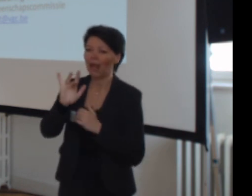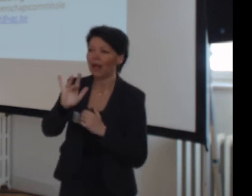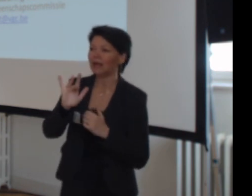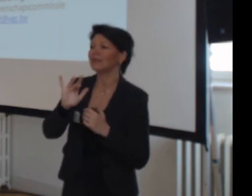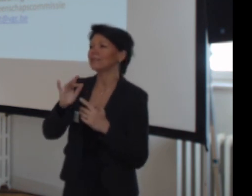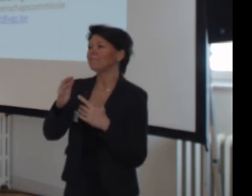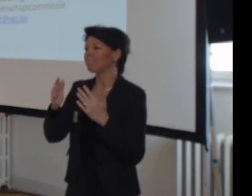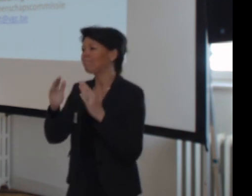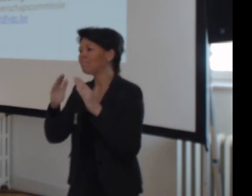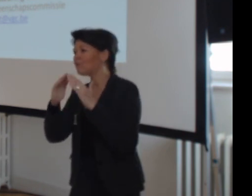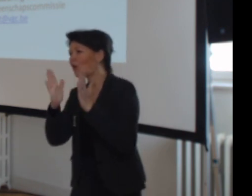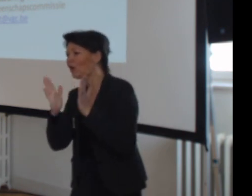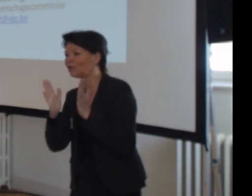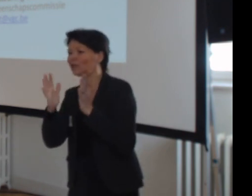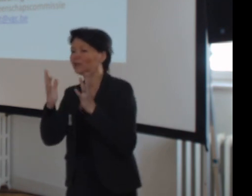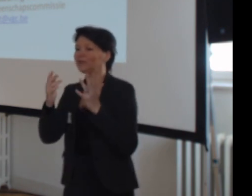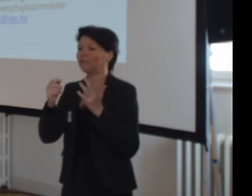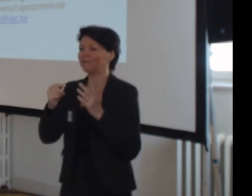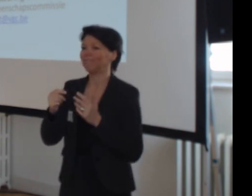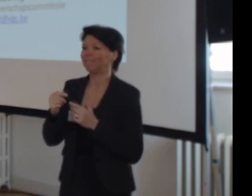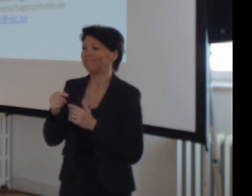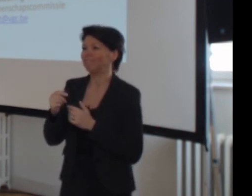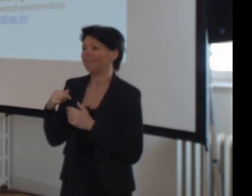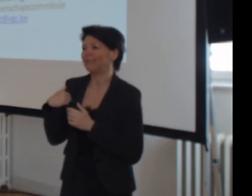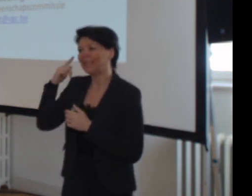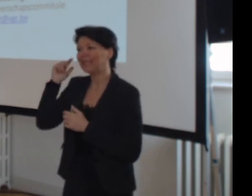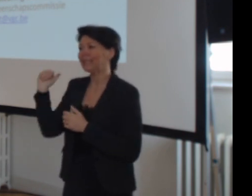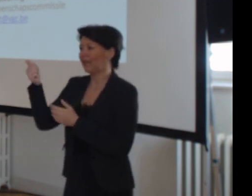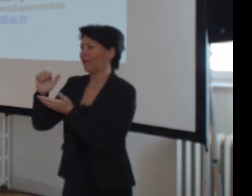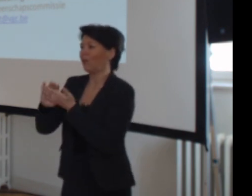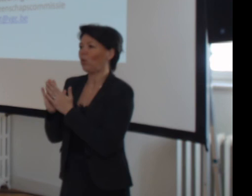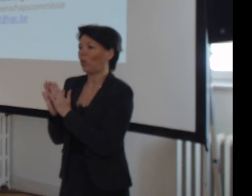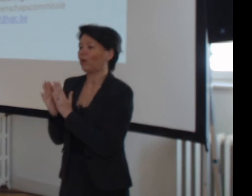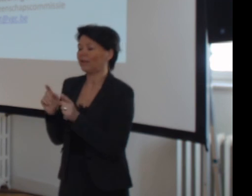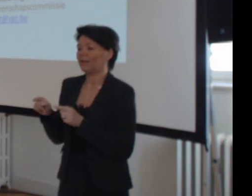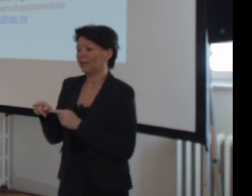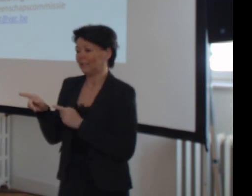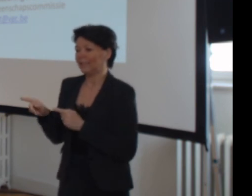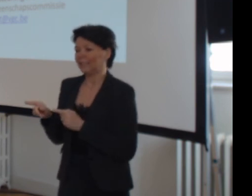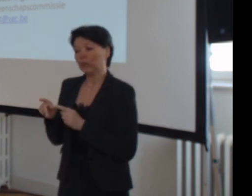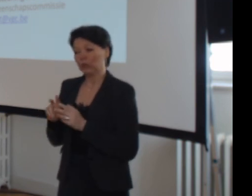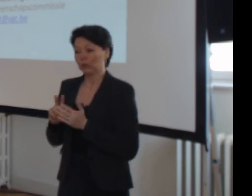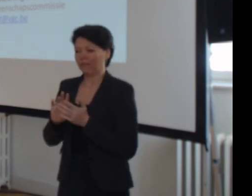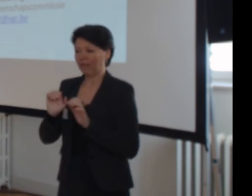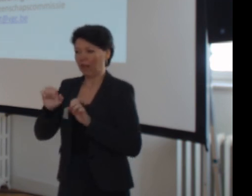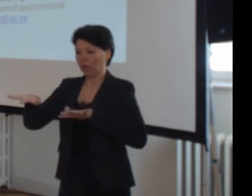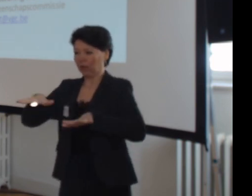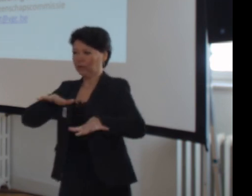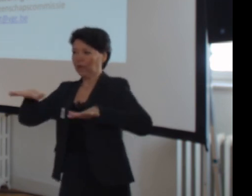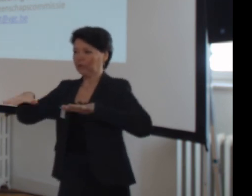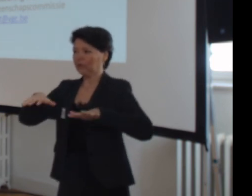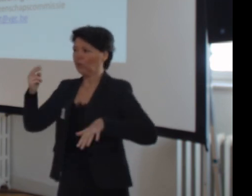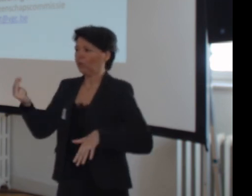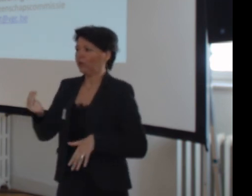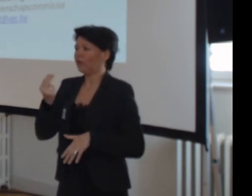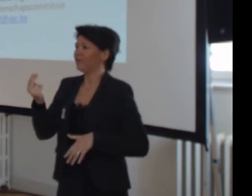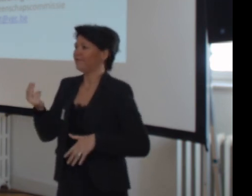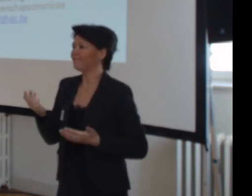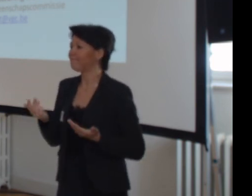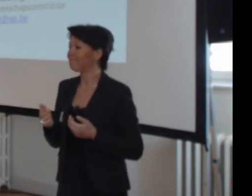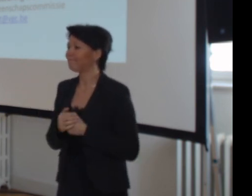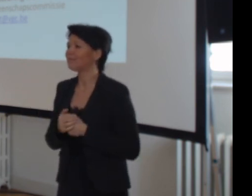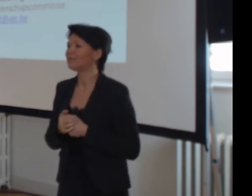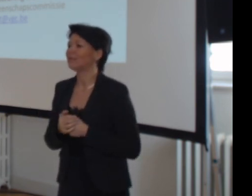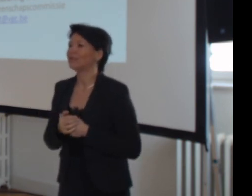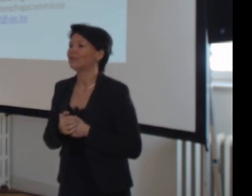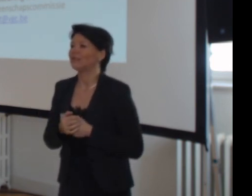think, would just agree with me that this is quite a logistic. It's one of the most